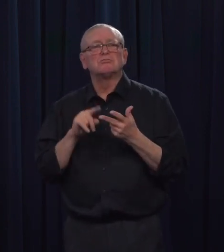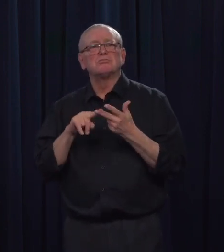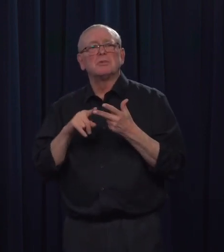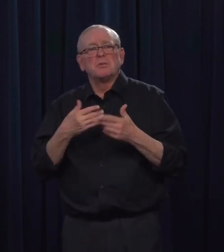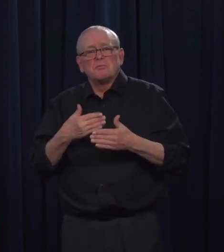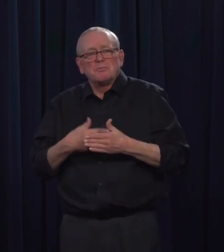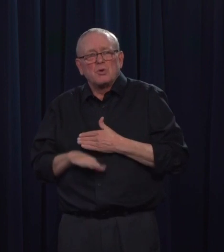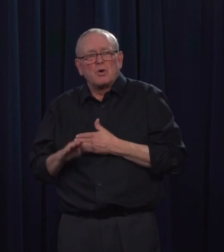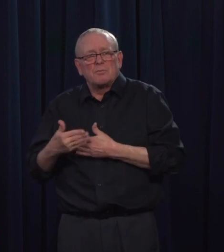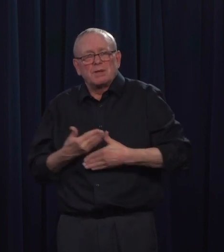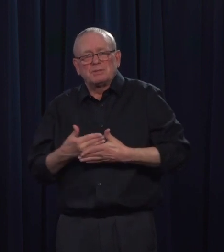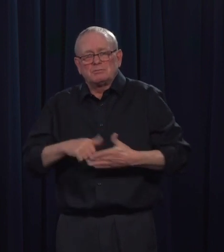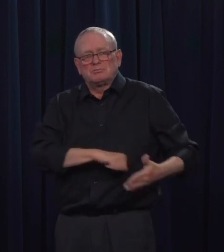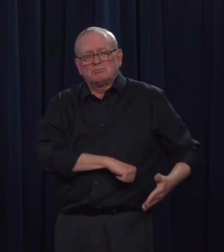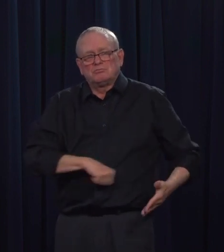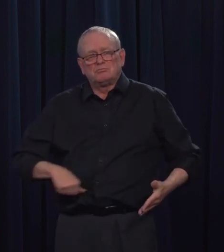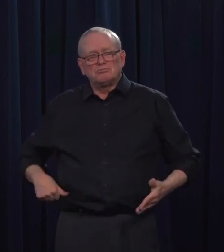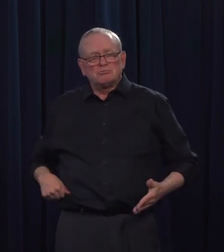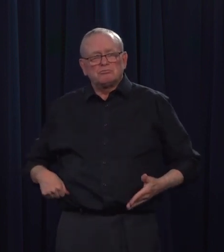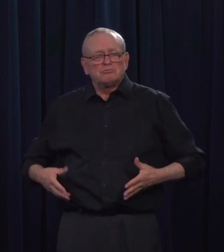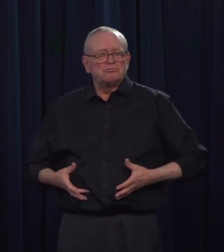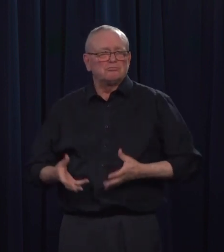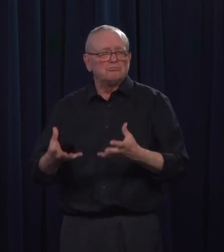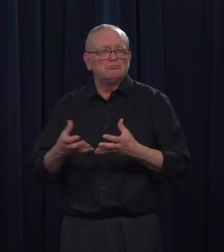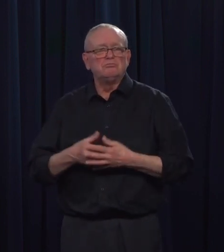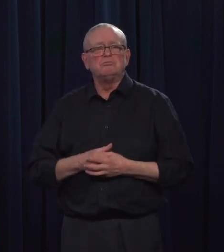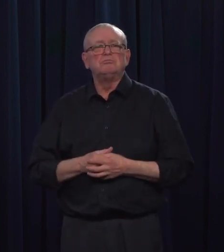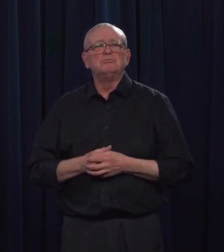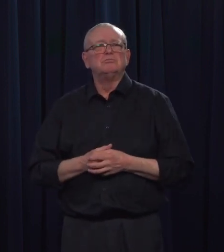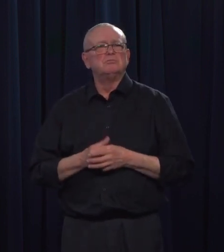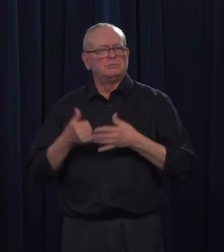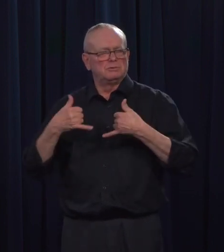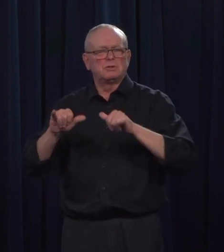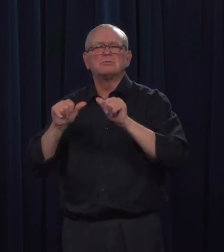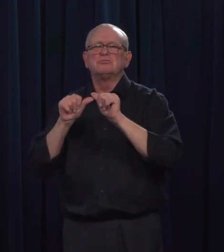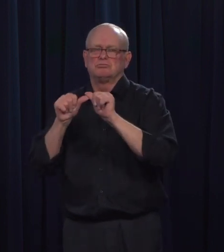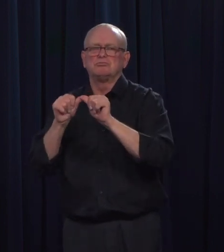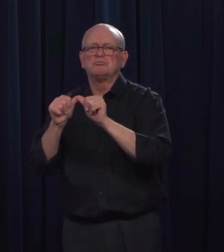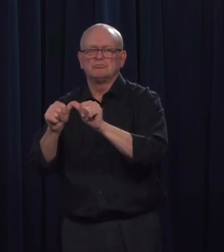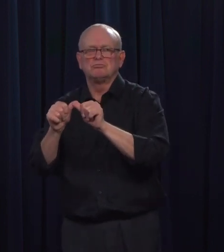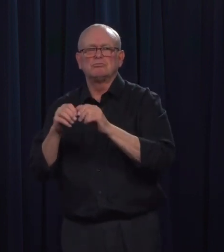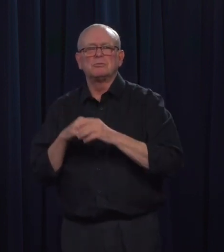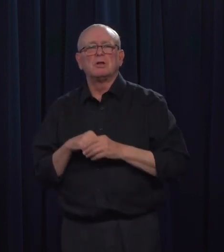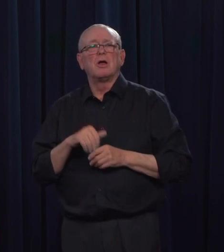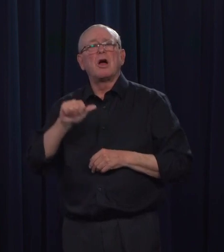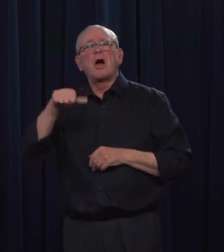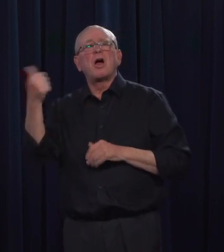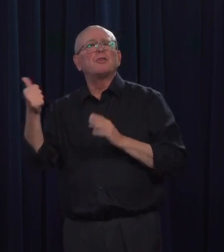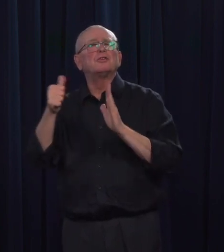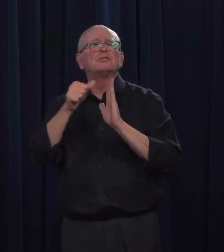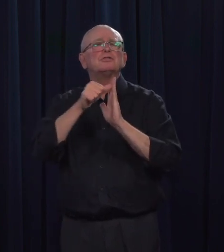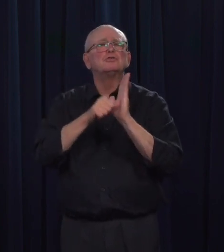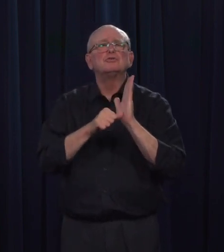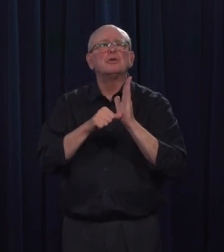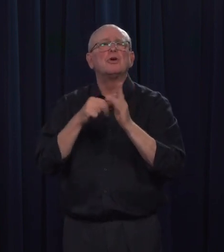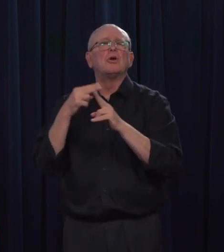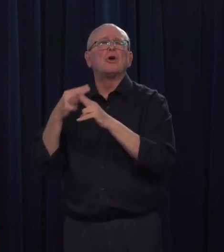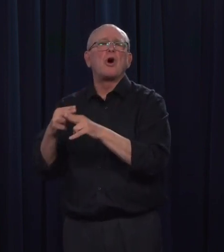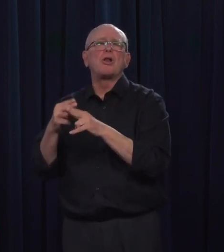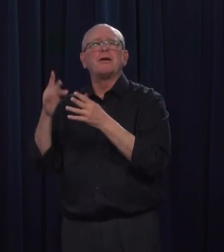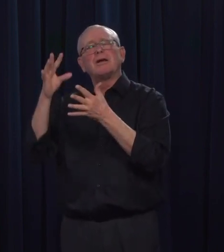only purely elective surgical procedures that we have postponed. Excellent. Operator, could you patch through the next question?